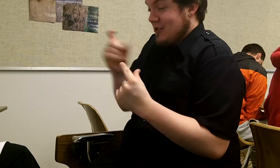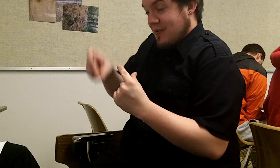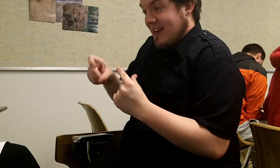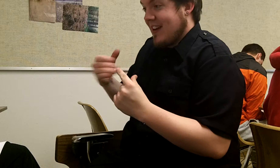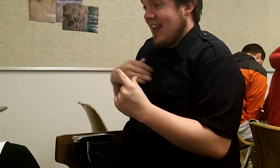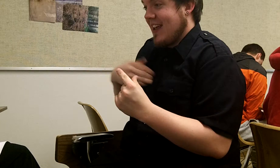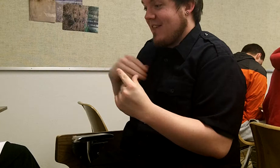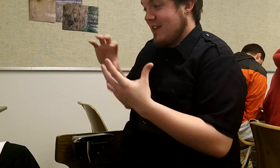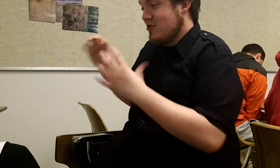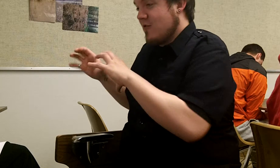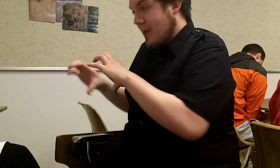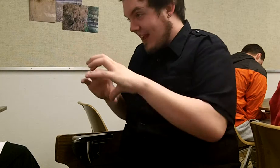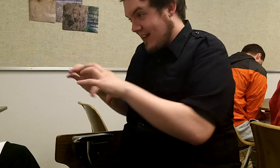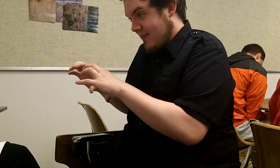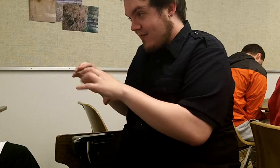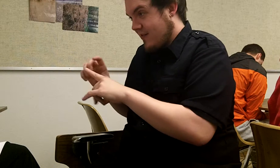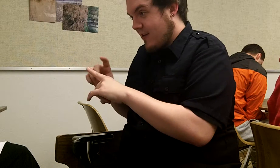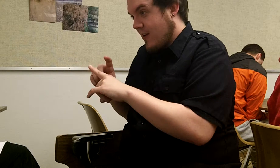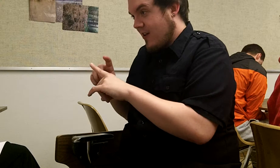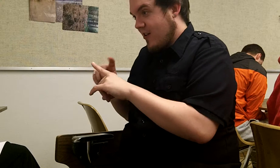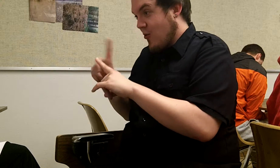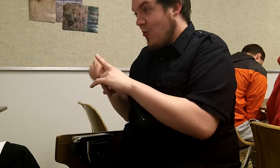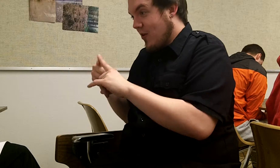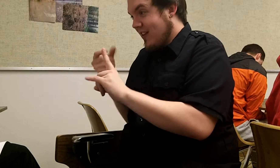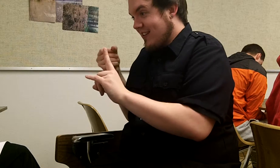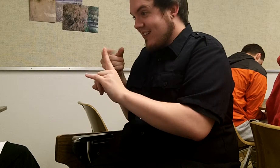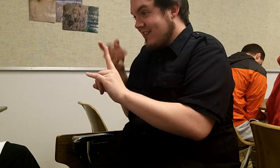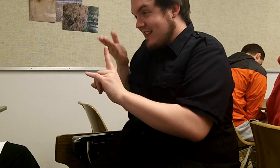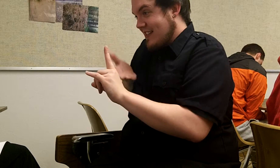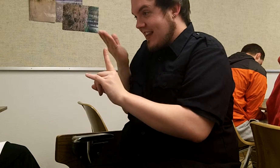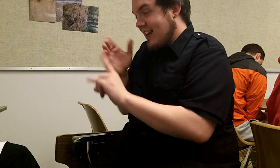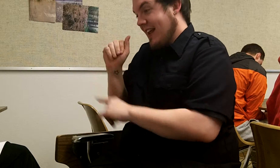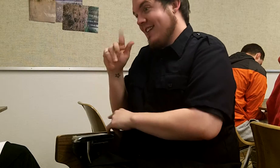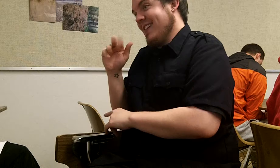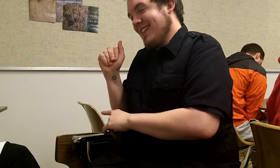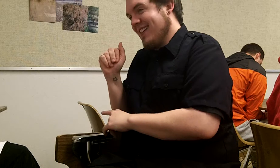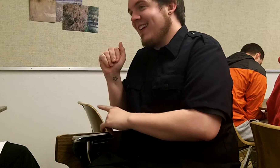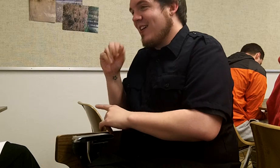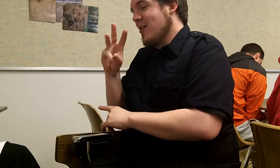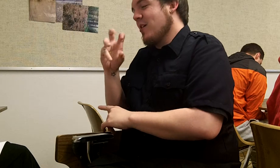So when the signal is present, aka WINT, disheveled is